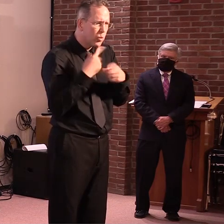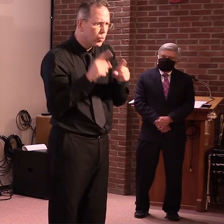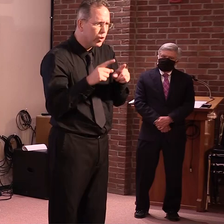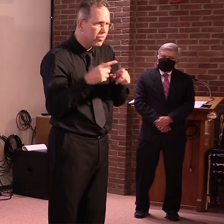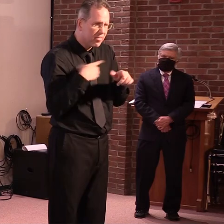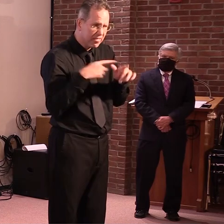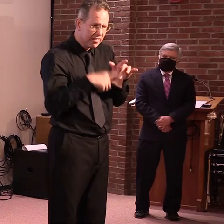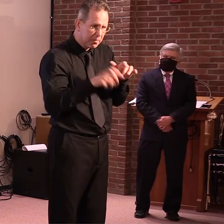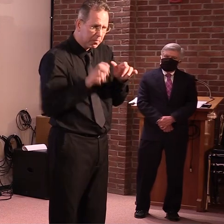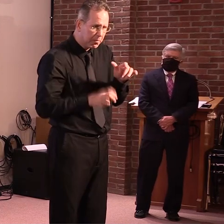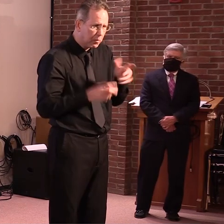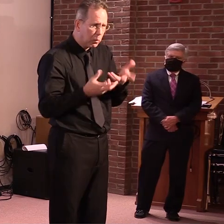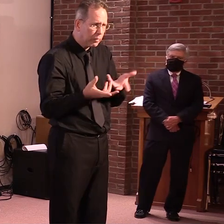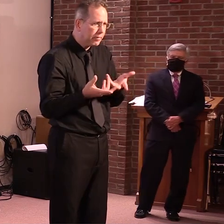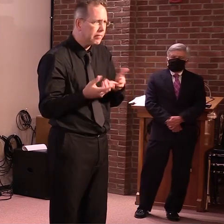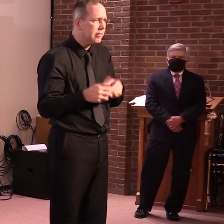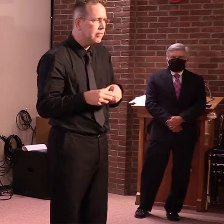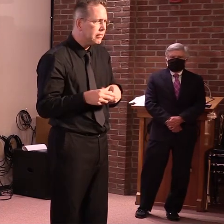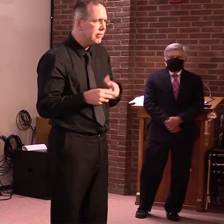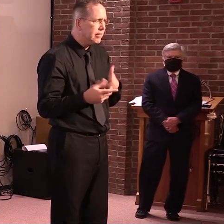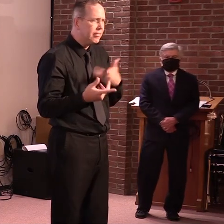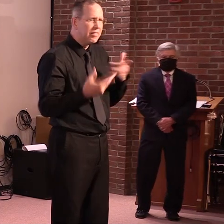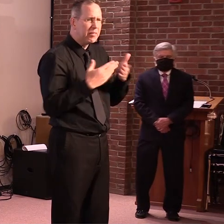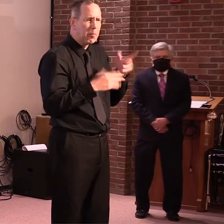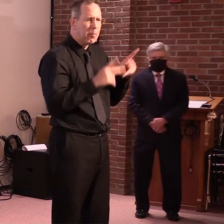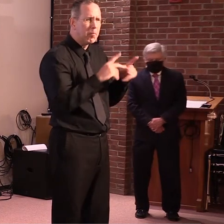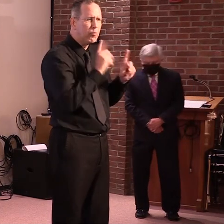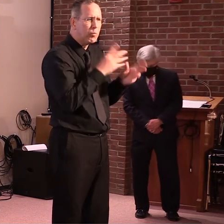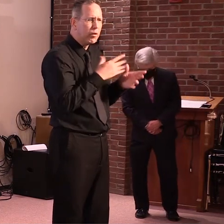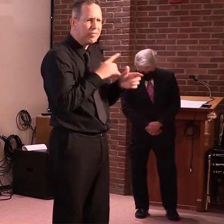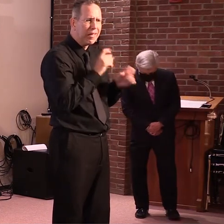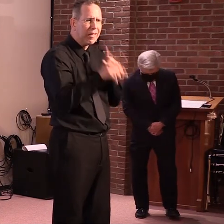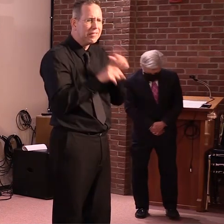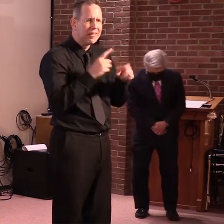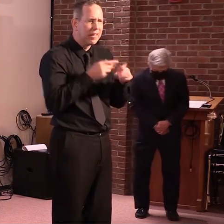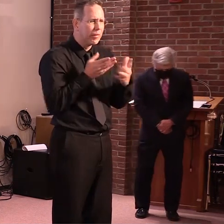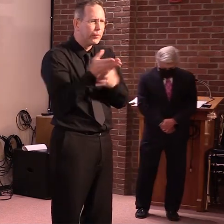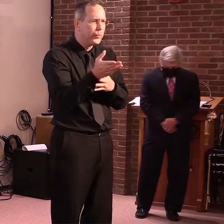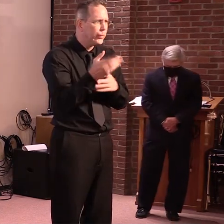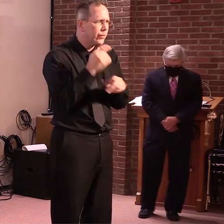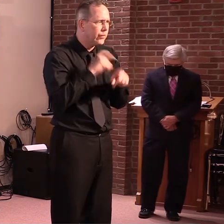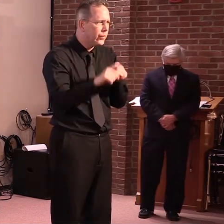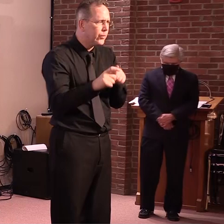Okay, I didn't think he was on. Maria, Washington Post.